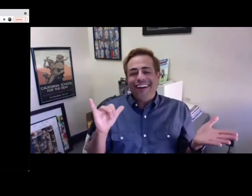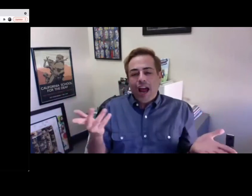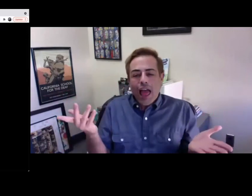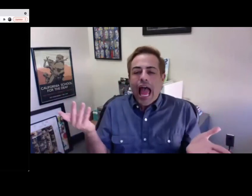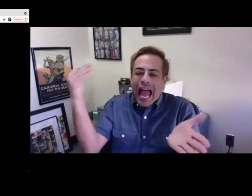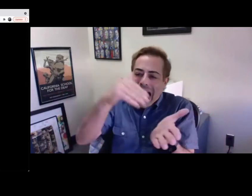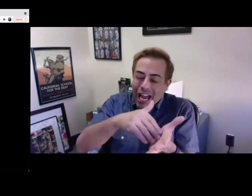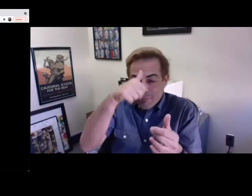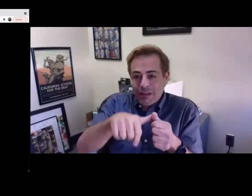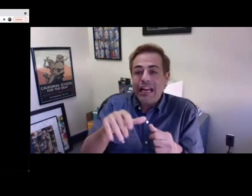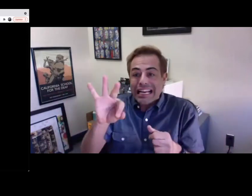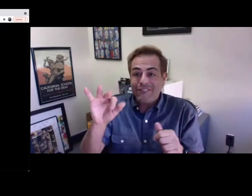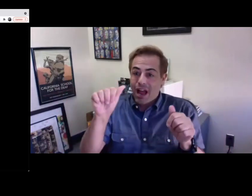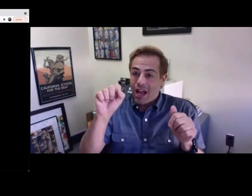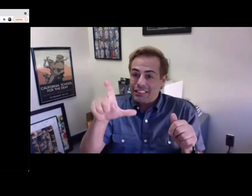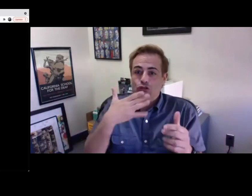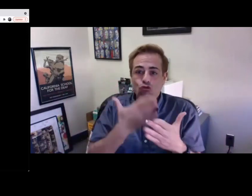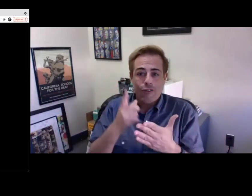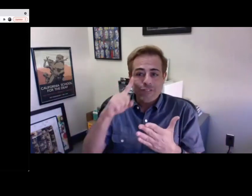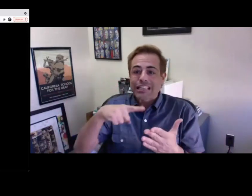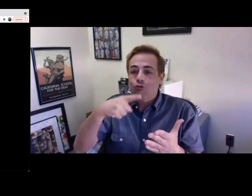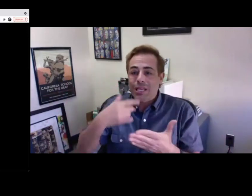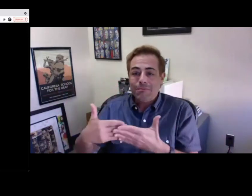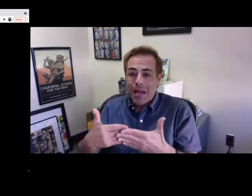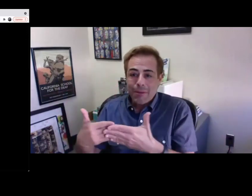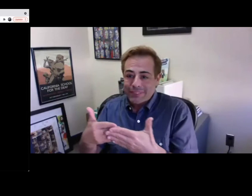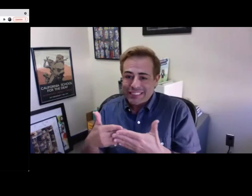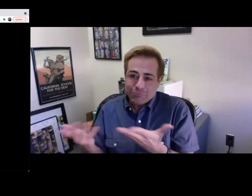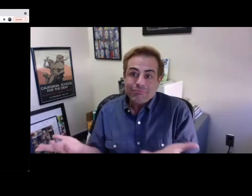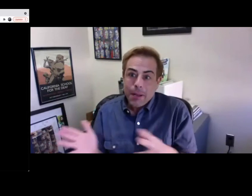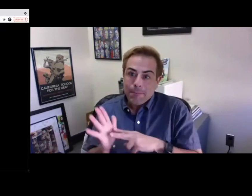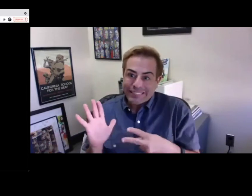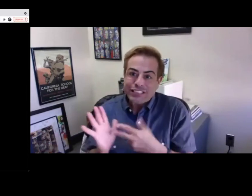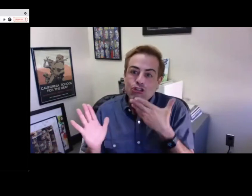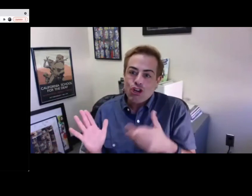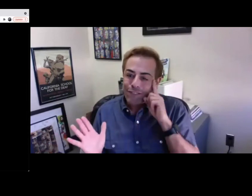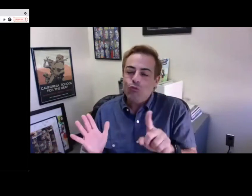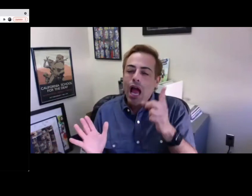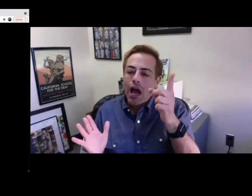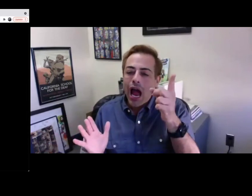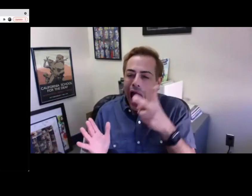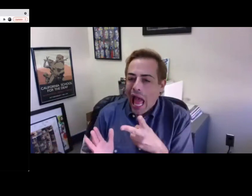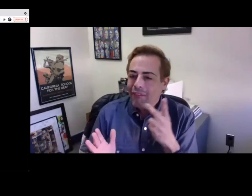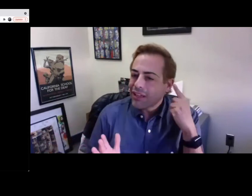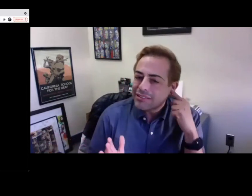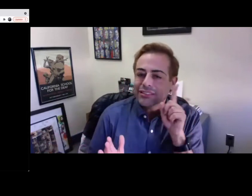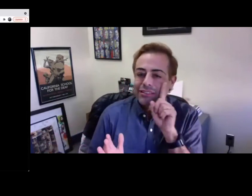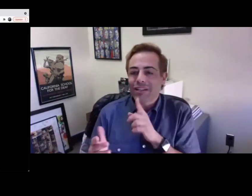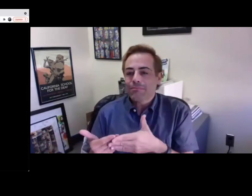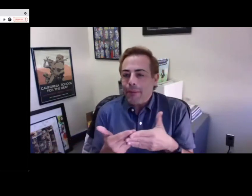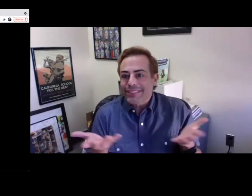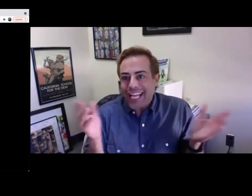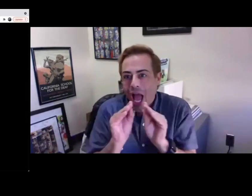the hearing boy is picking up ASL. So again, remember, if the ASL is good for hearing babies, then obviously it's